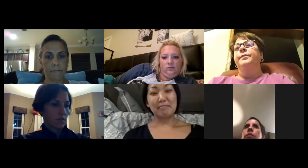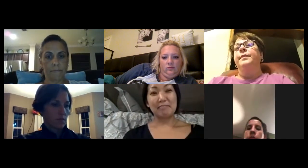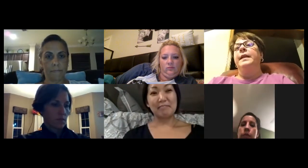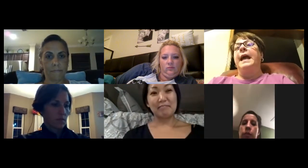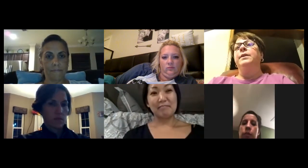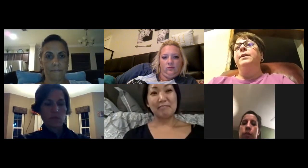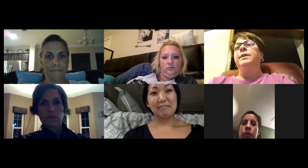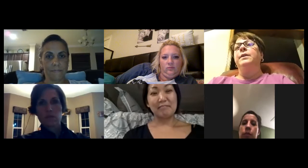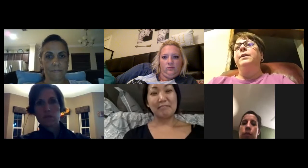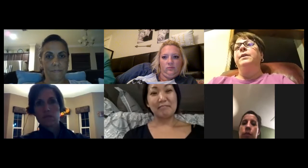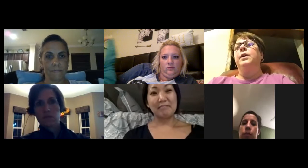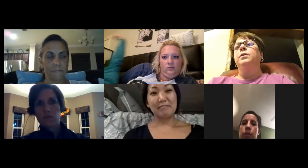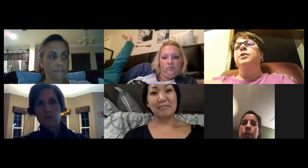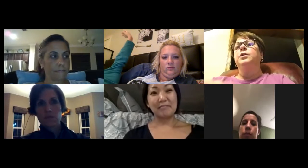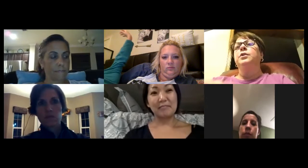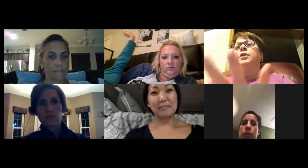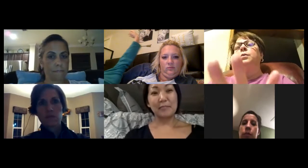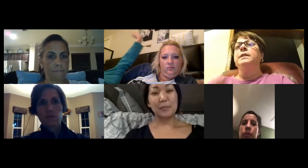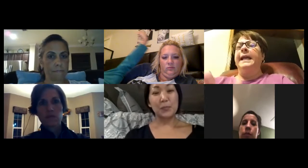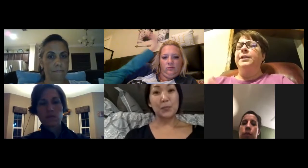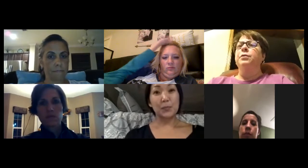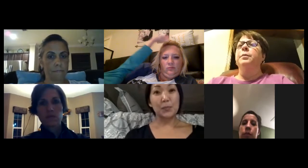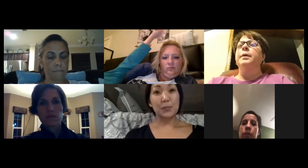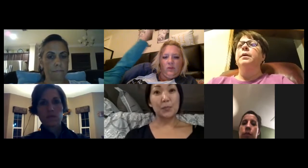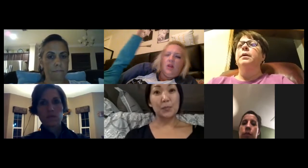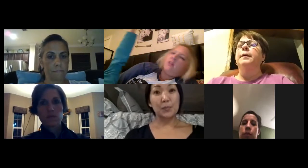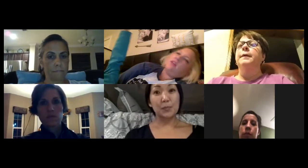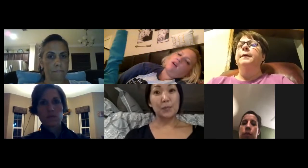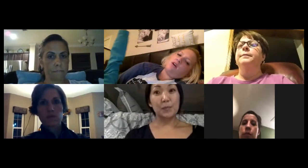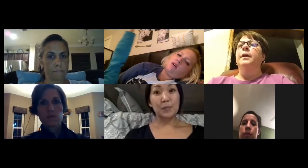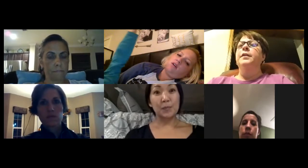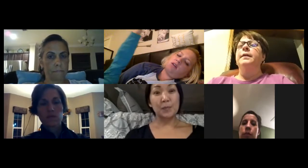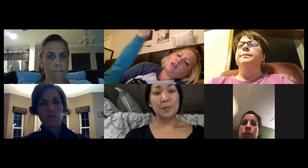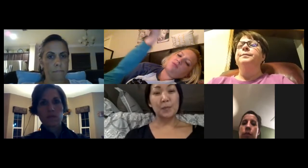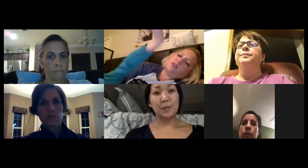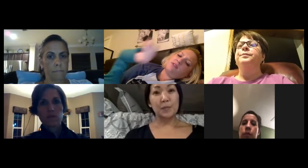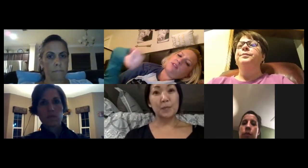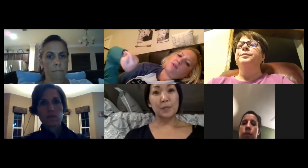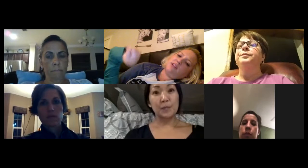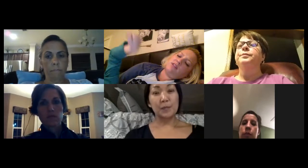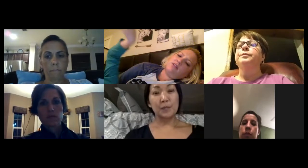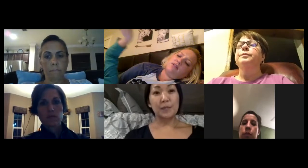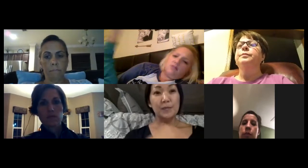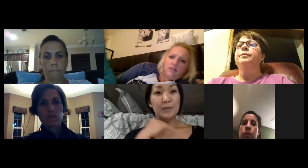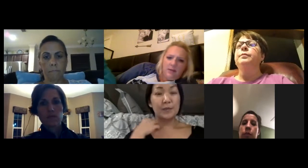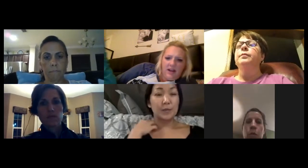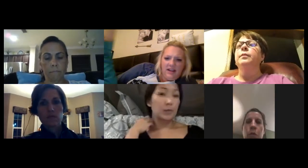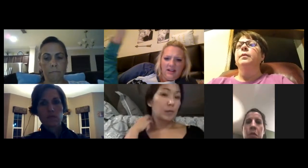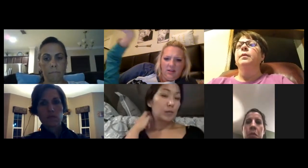And I don't know the age group. They Are they? Gosh, were they pretty little? I mean, I think they